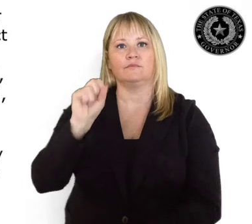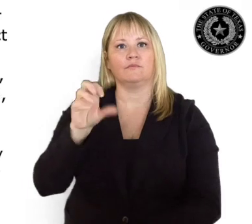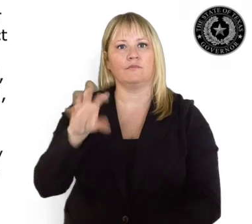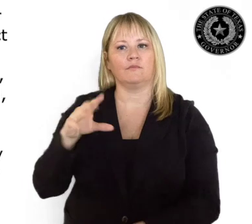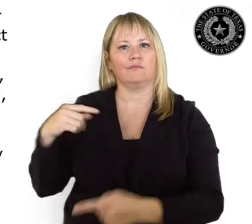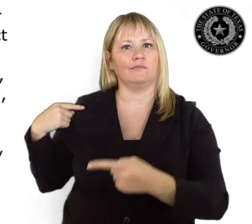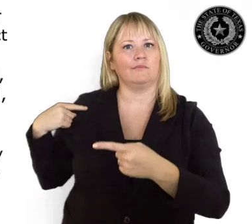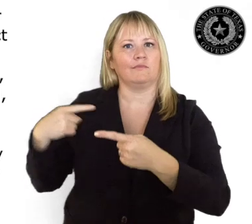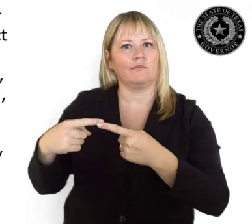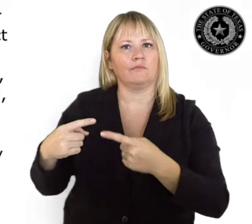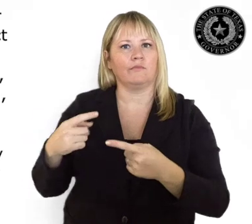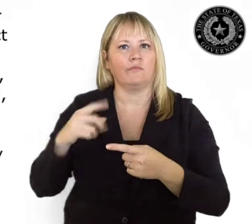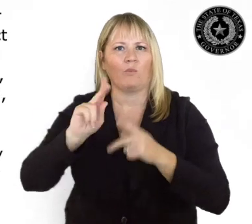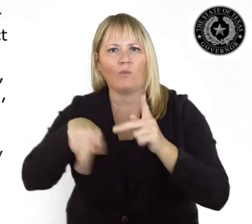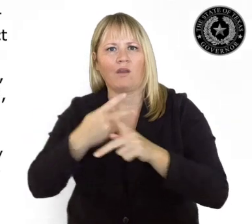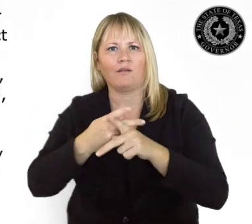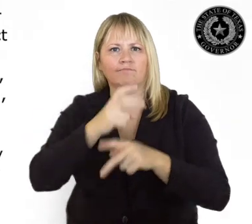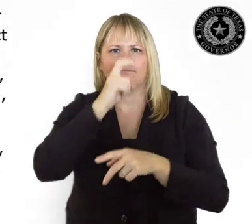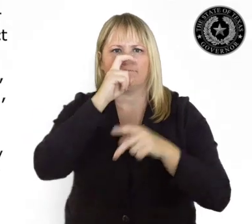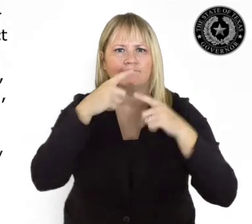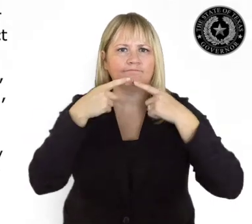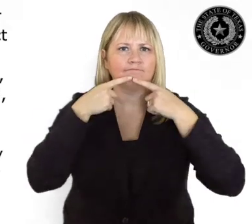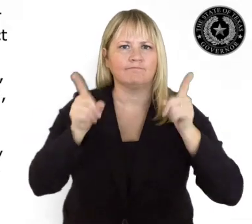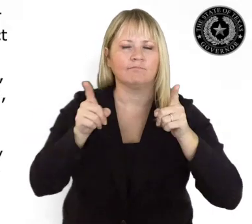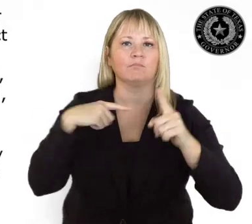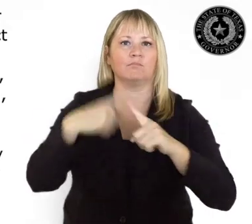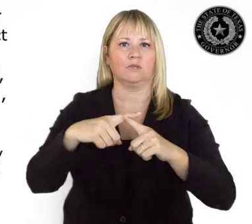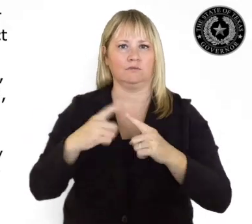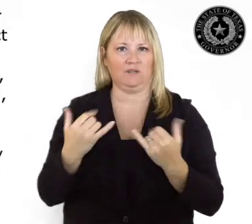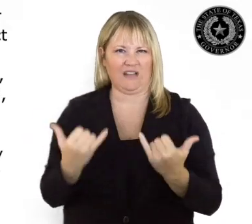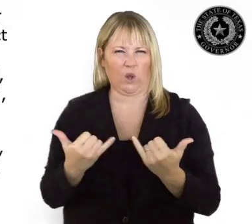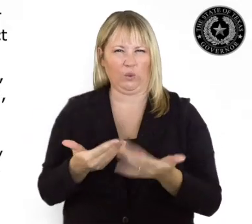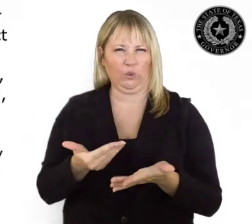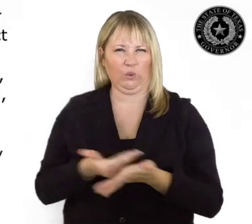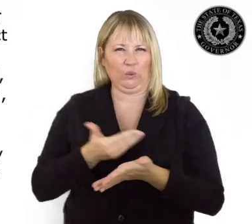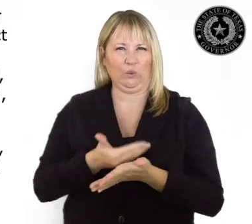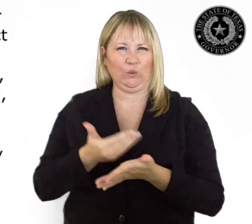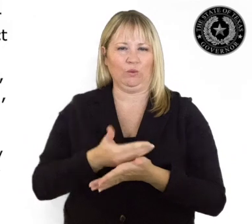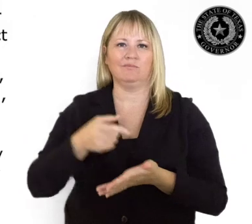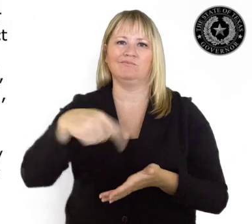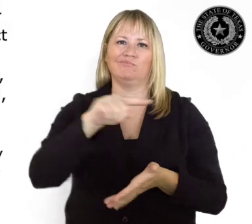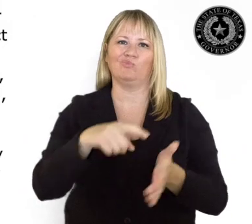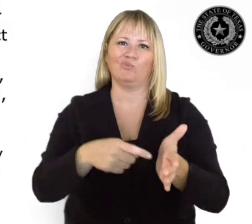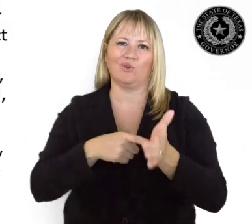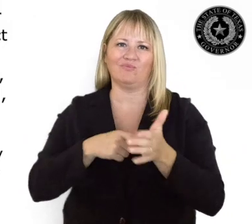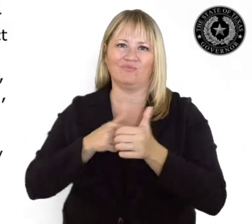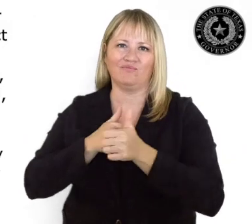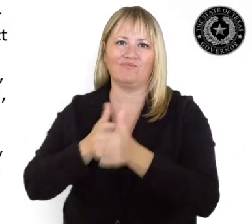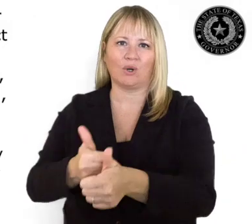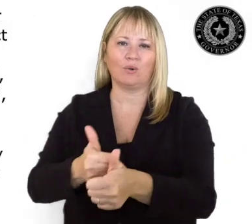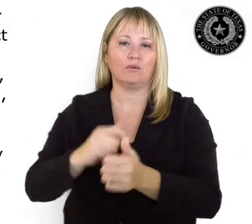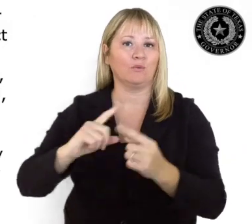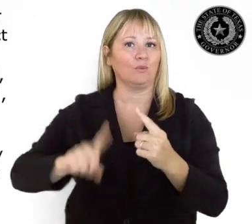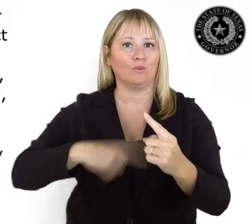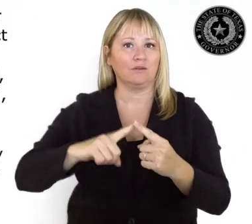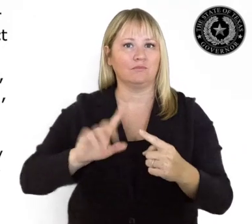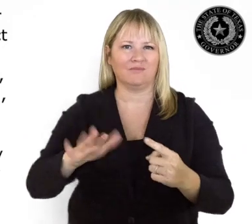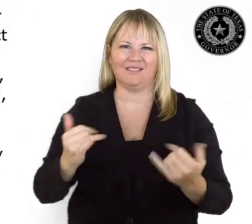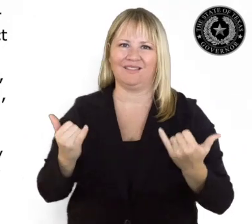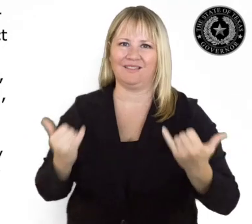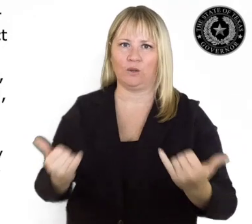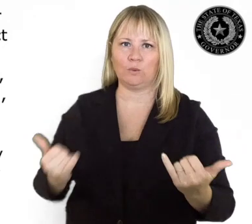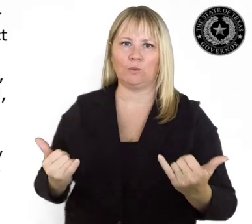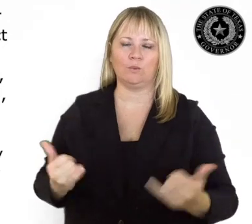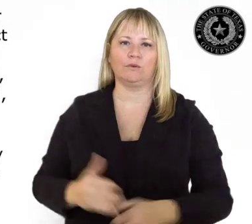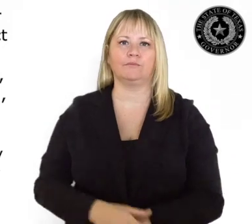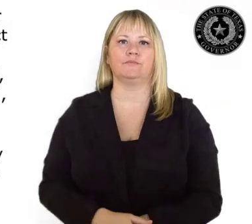This executive order shall remain in effect and in full force unless it is modified, amended, rescinded, or superseded by the